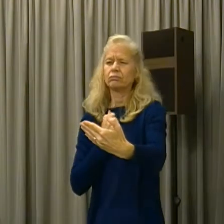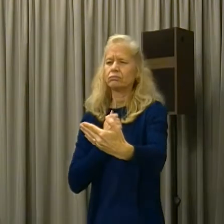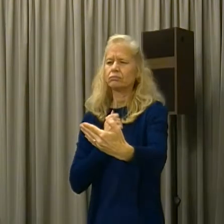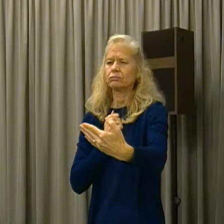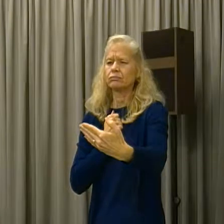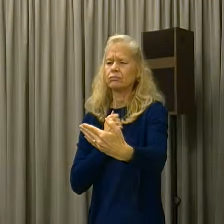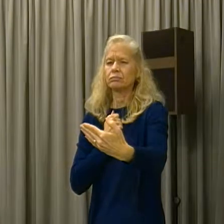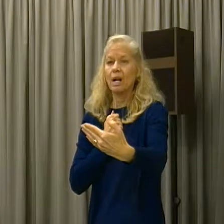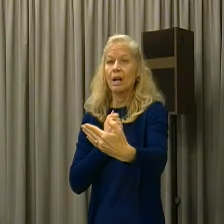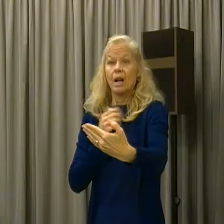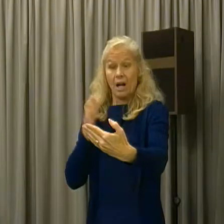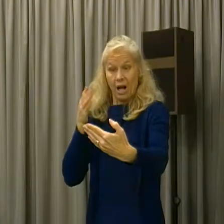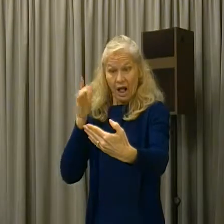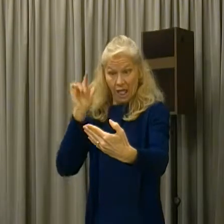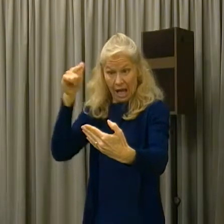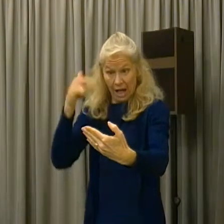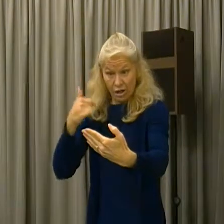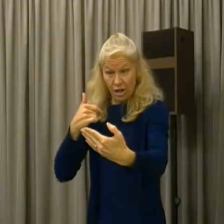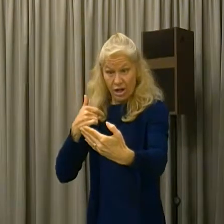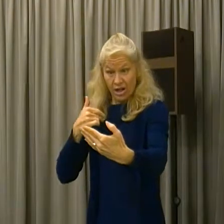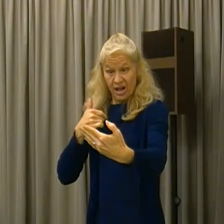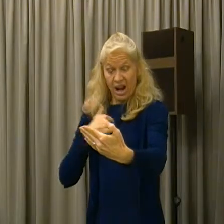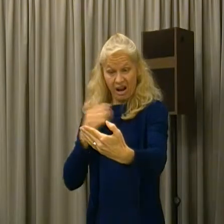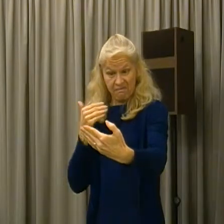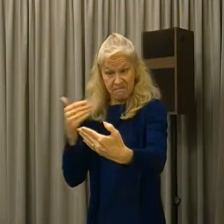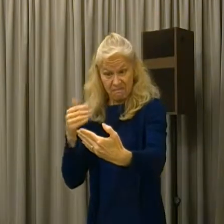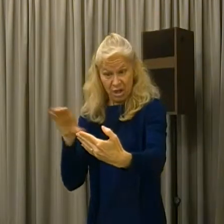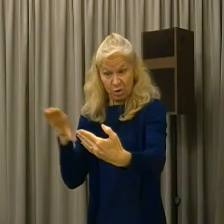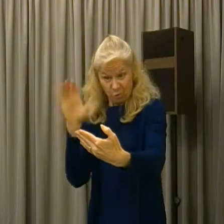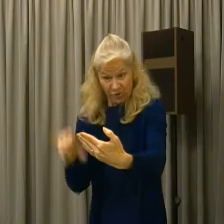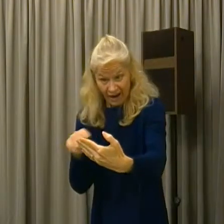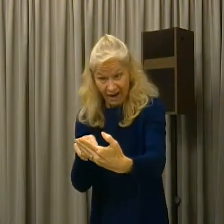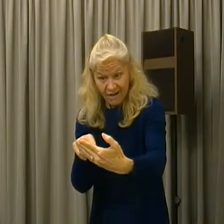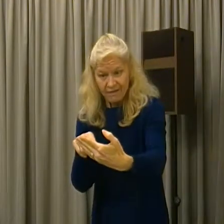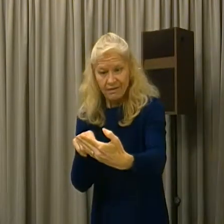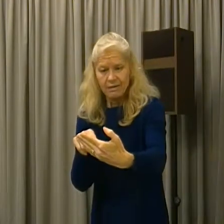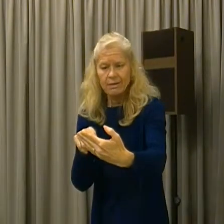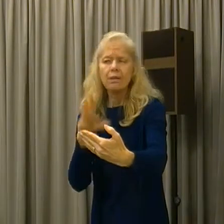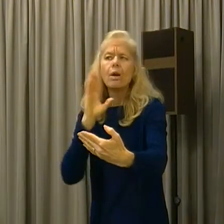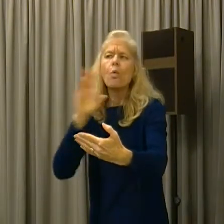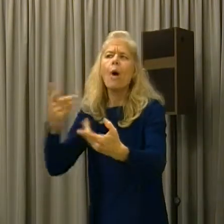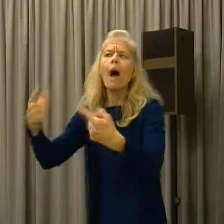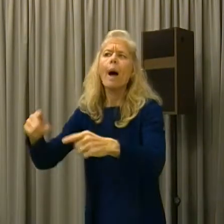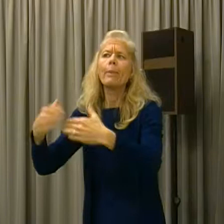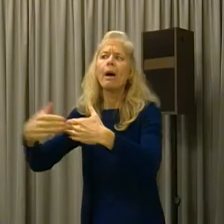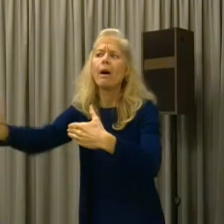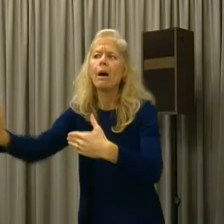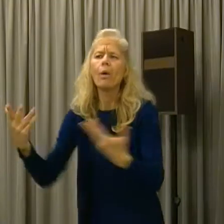what will be the result of those words or deeds? This is what we're doing while we're examining